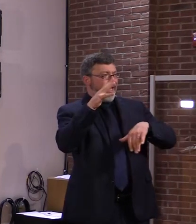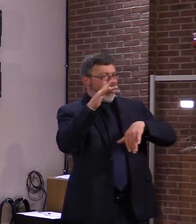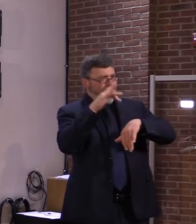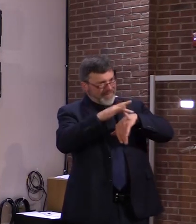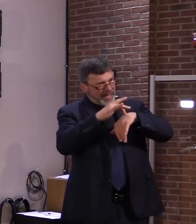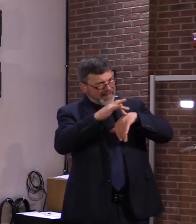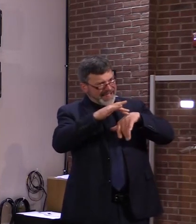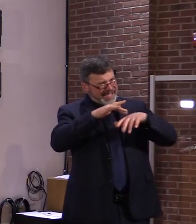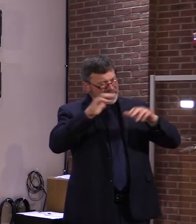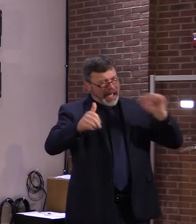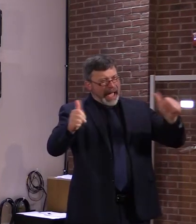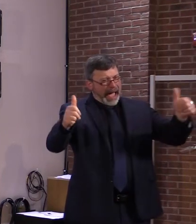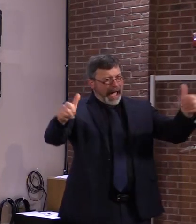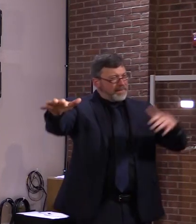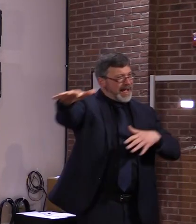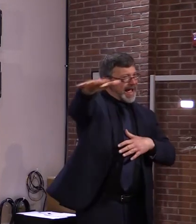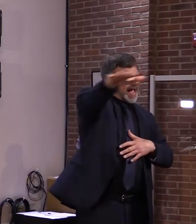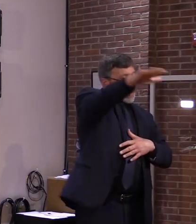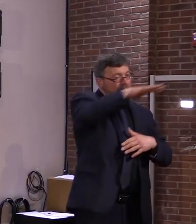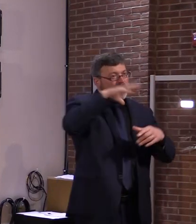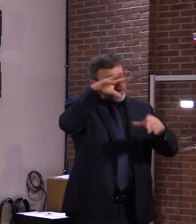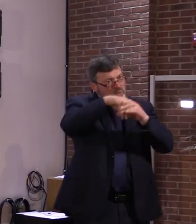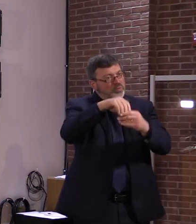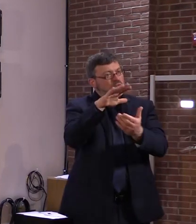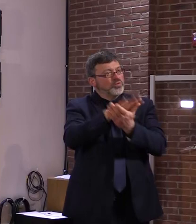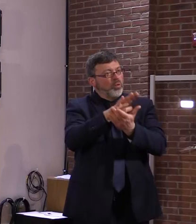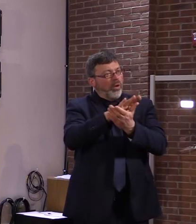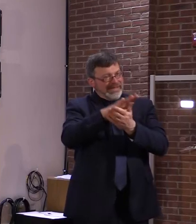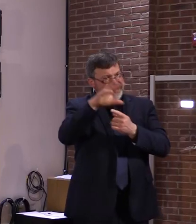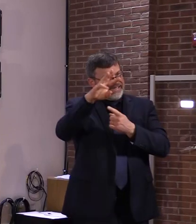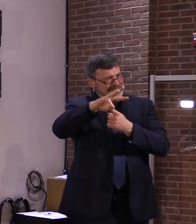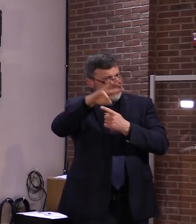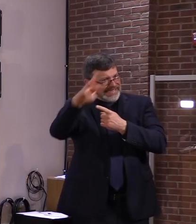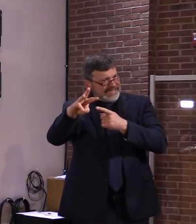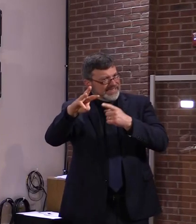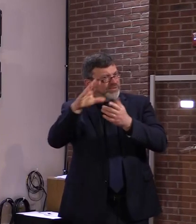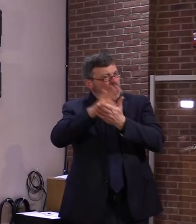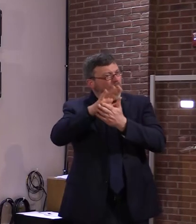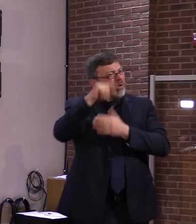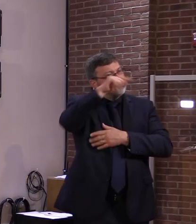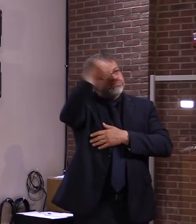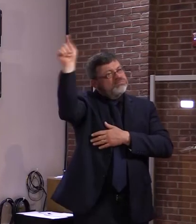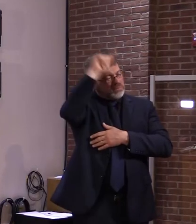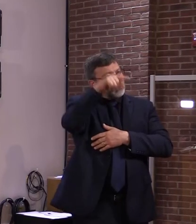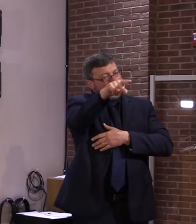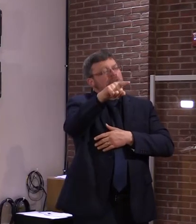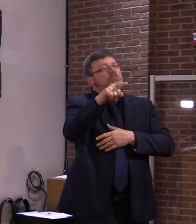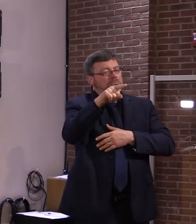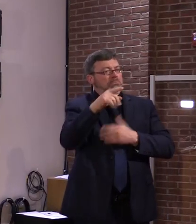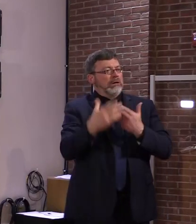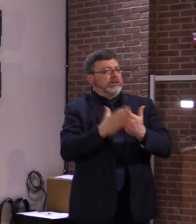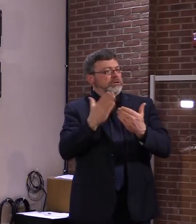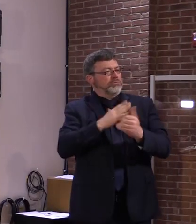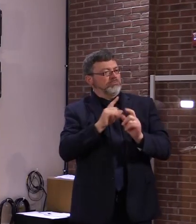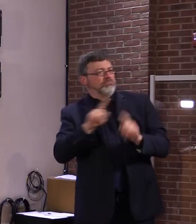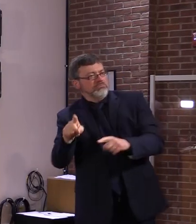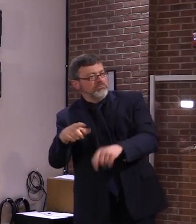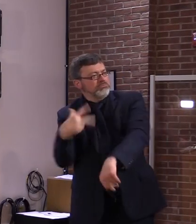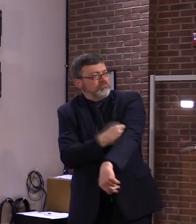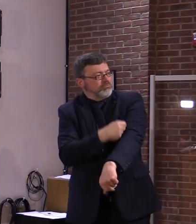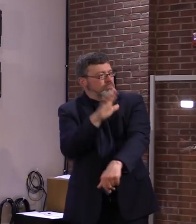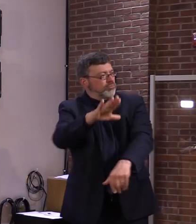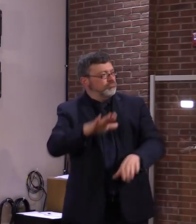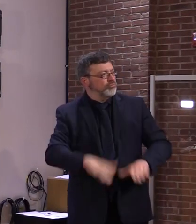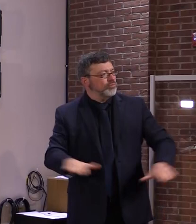to talk about the vaccine with their child ahead of time, letting them know they might feel a little sick for a day or two after getting the